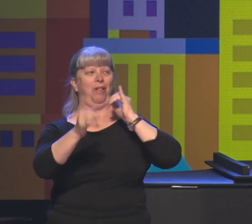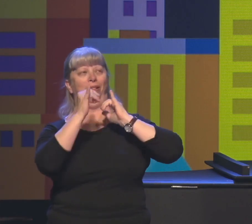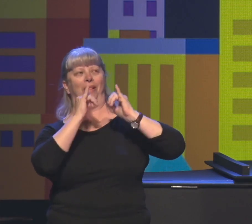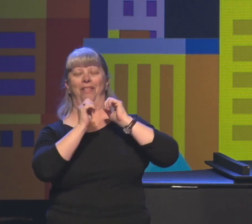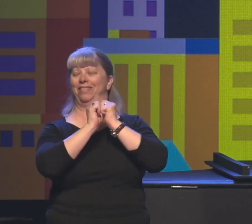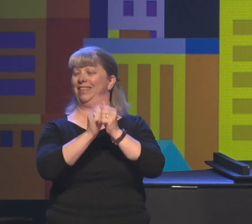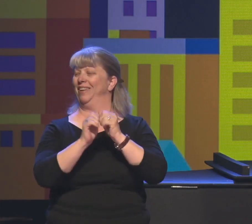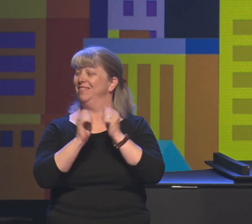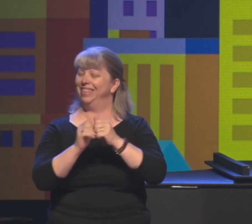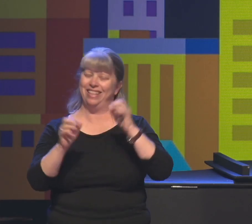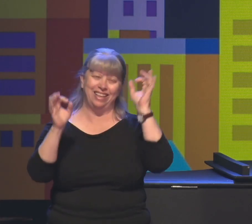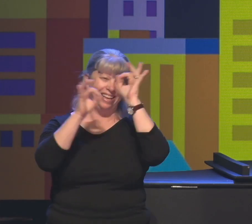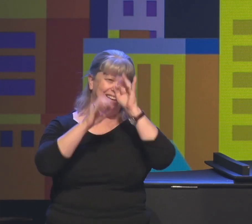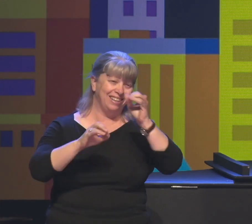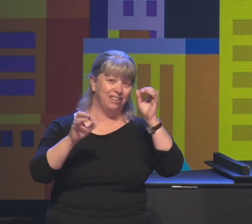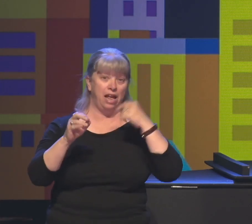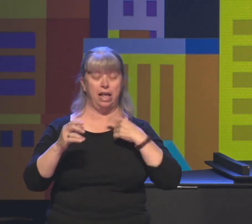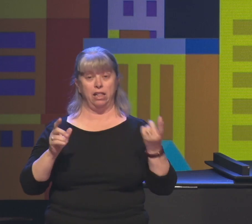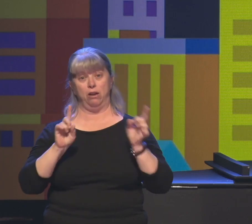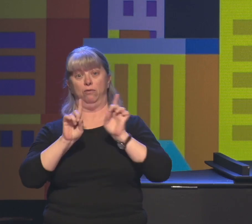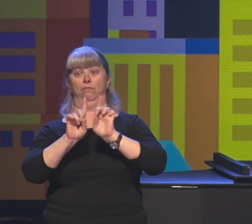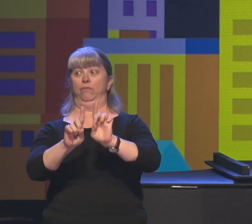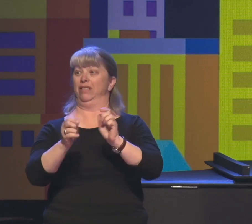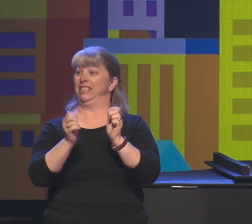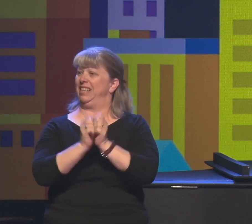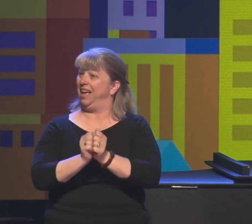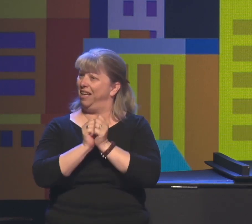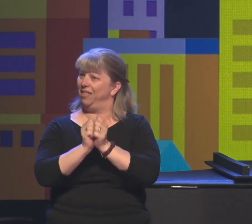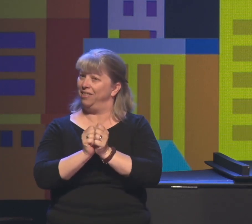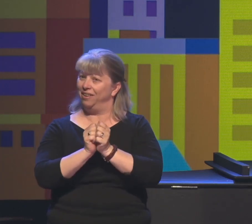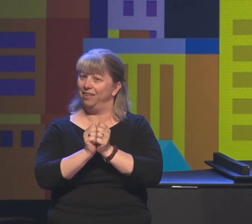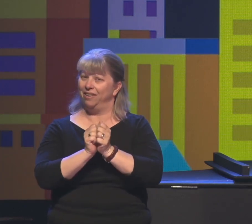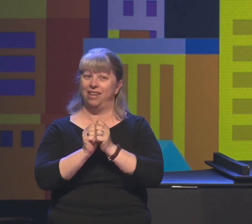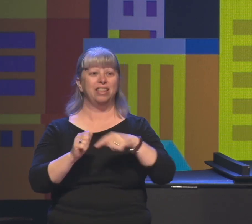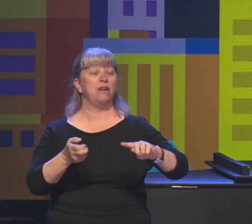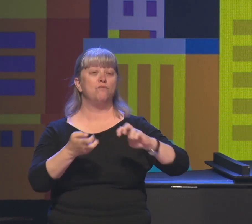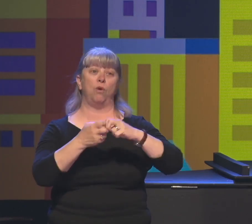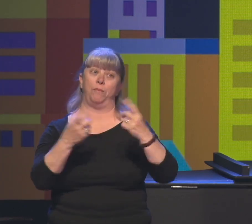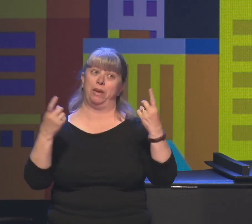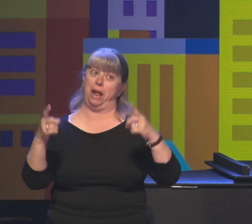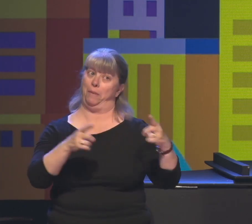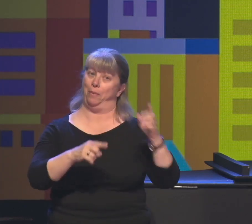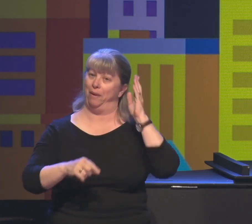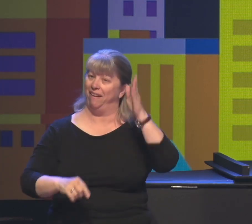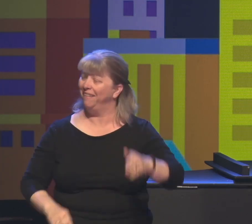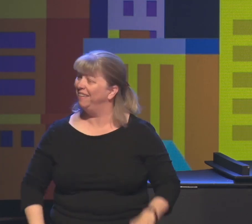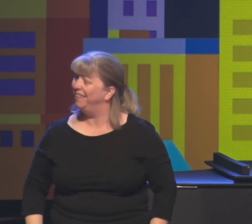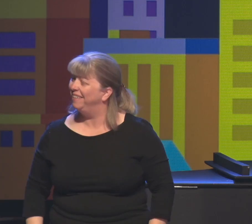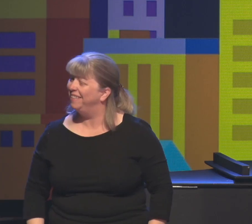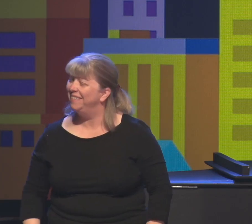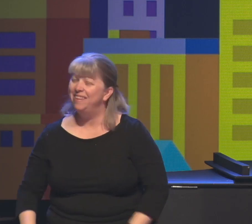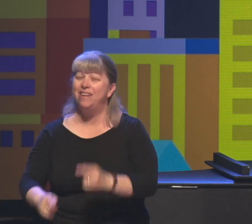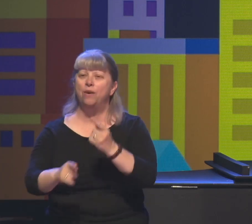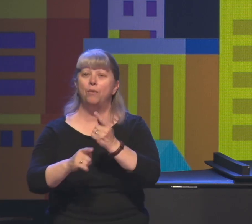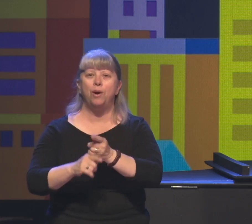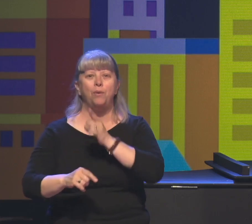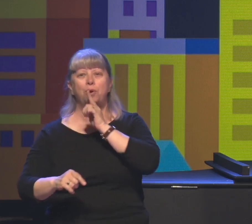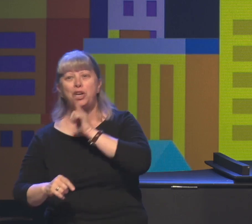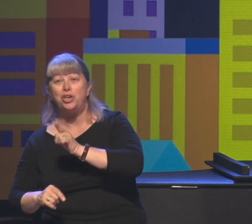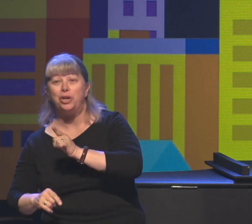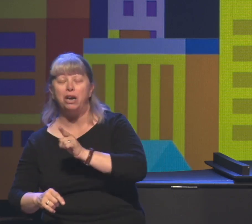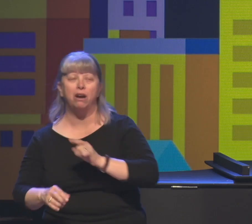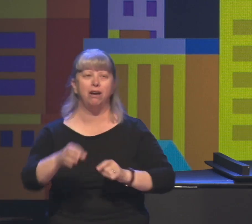certainty and ignorance like come up to the bar together and are out for a good time, problems happen, right? When certainty and